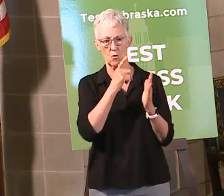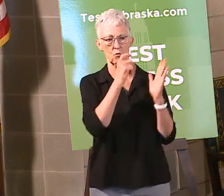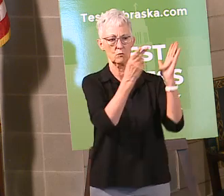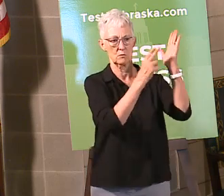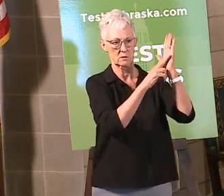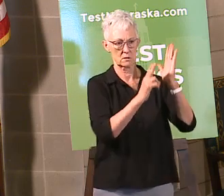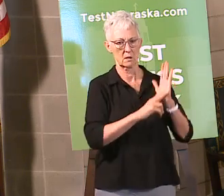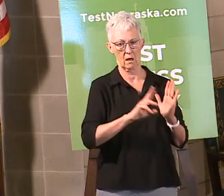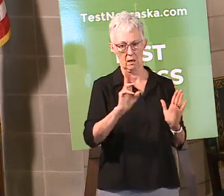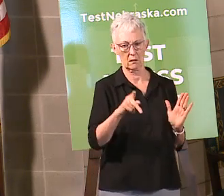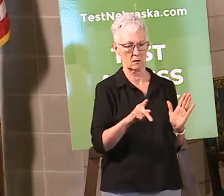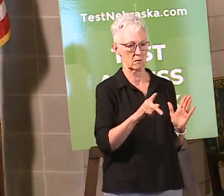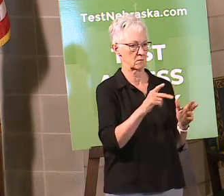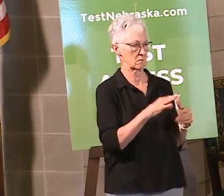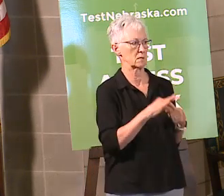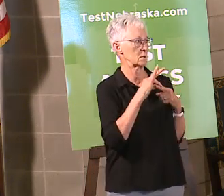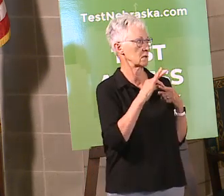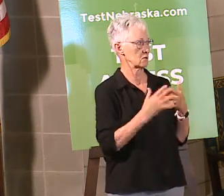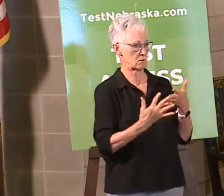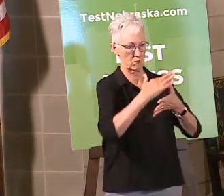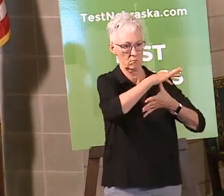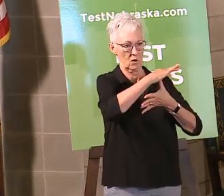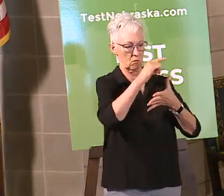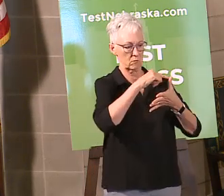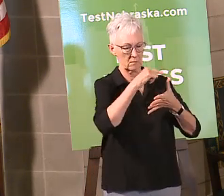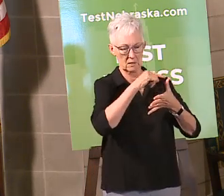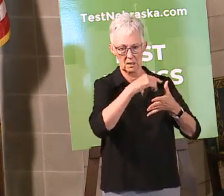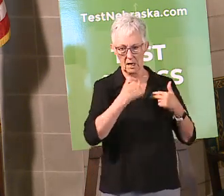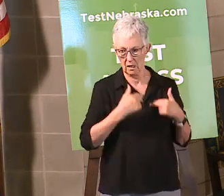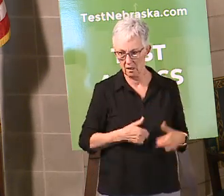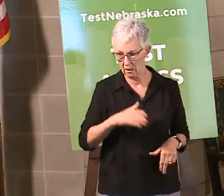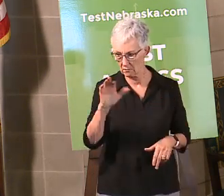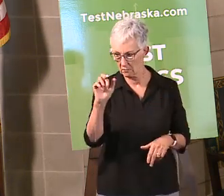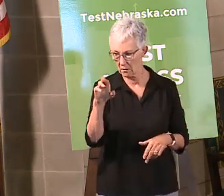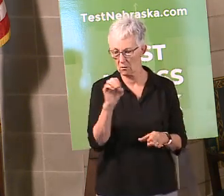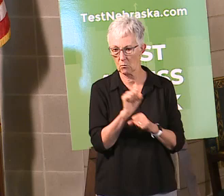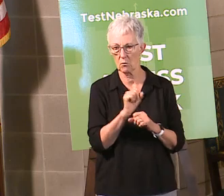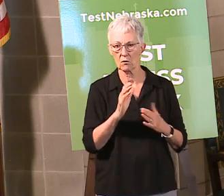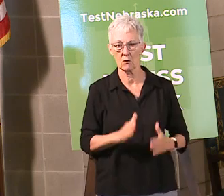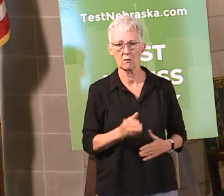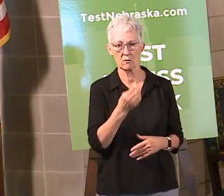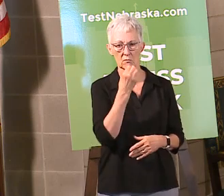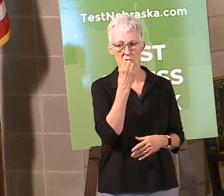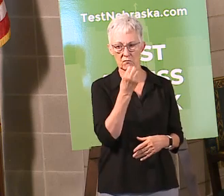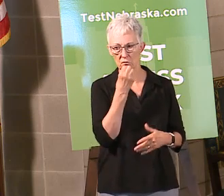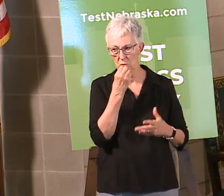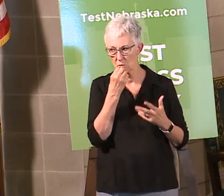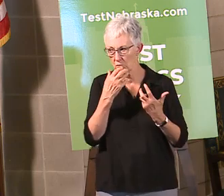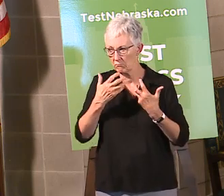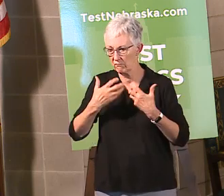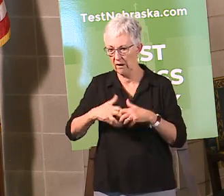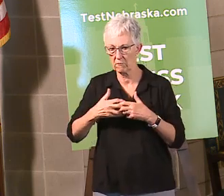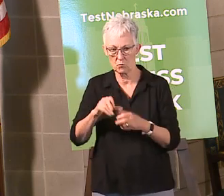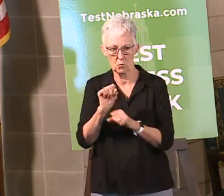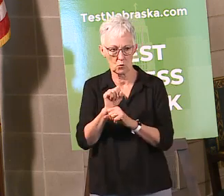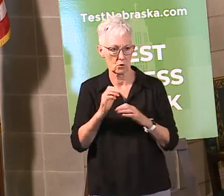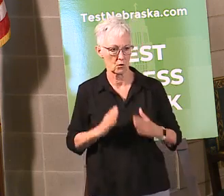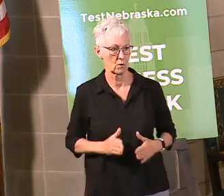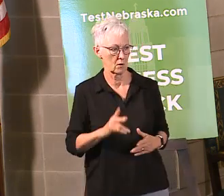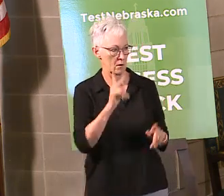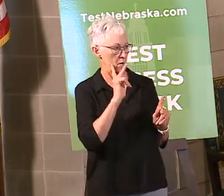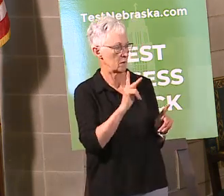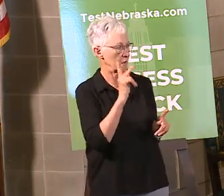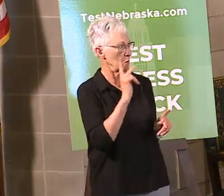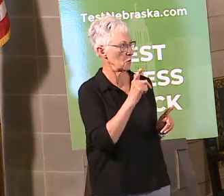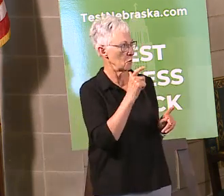priority, right? Healthcare workers, first responders, food process workers, or symptomatic people, so forth. In